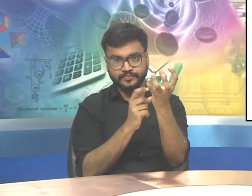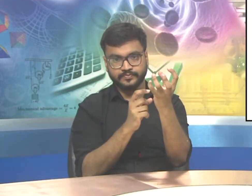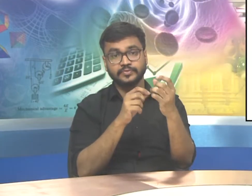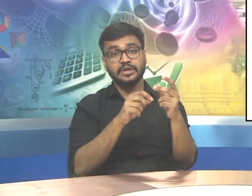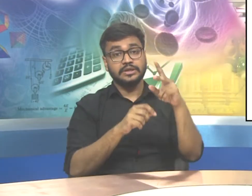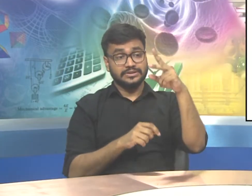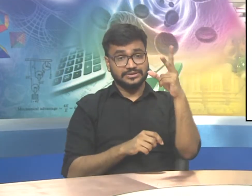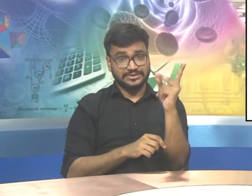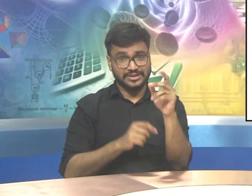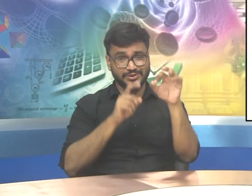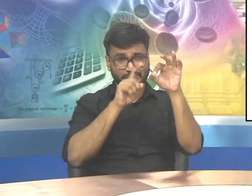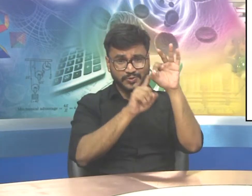quartz,